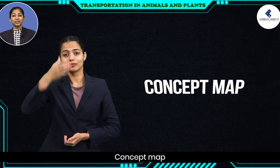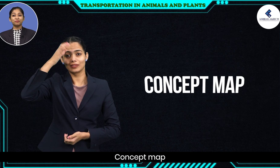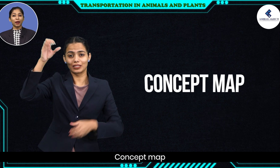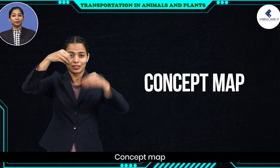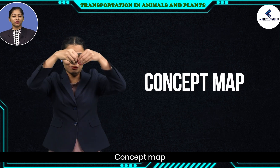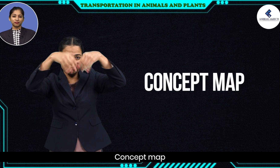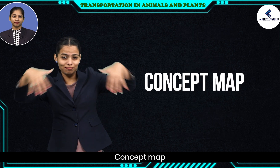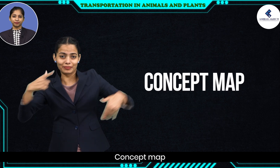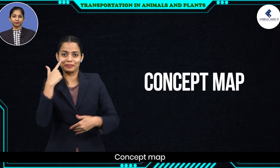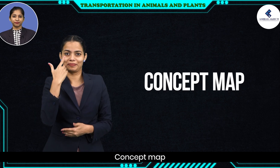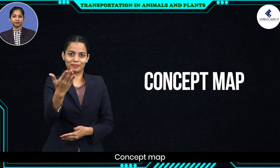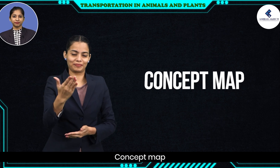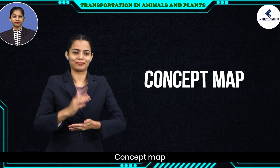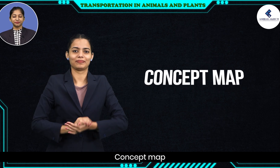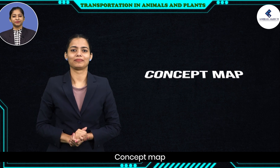Concept map.